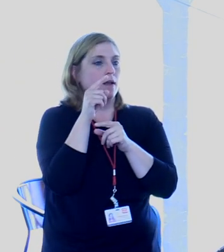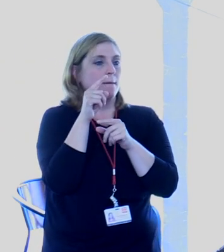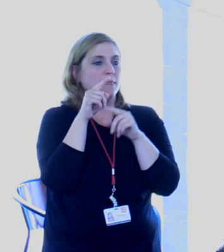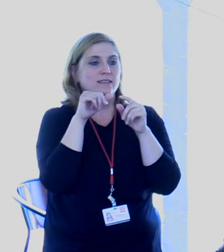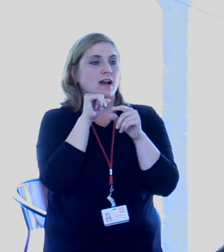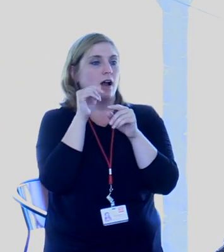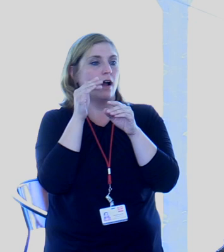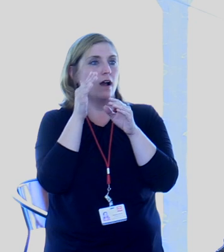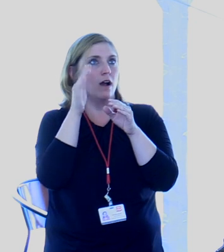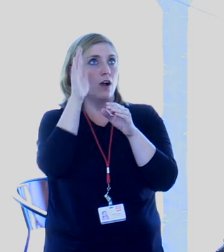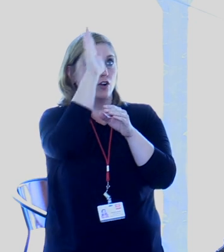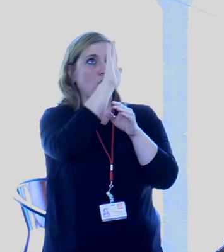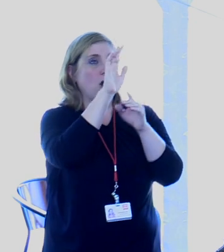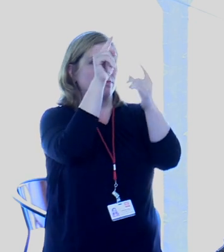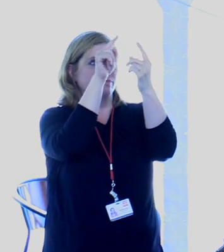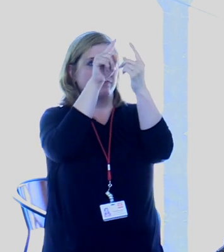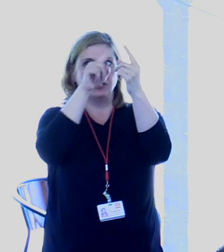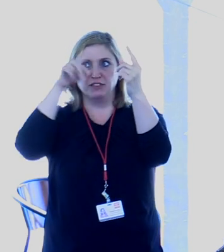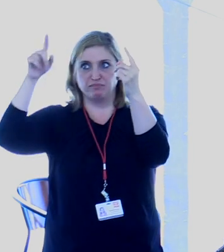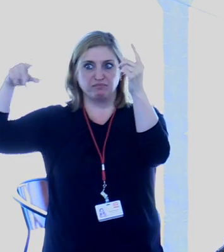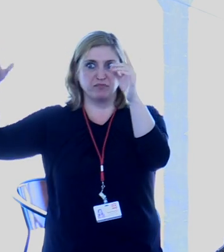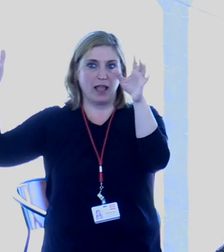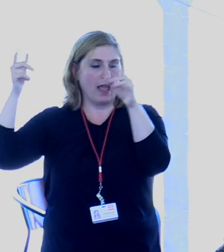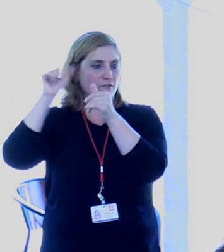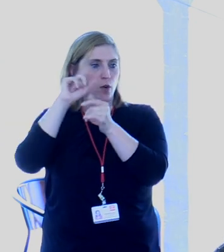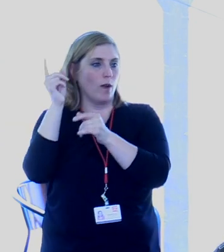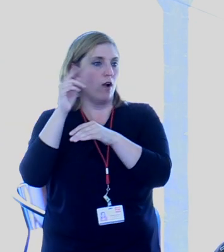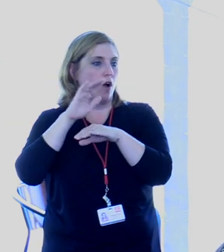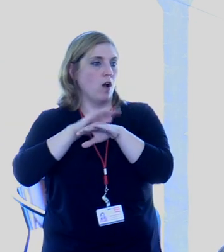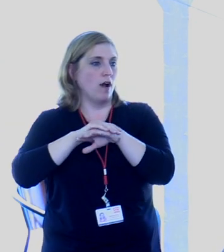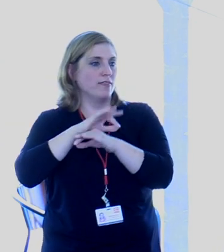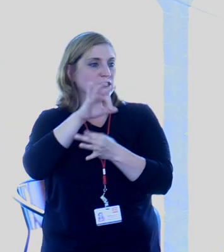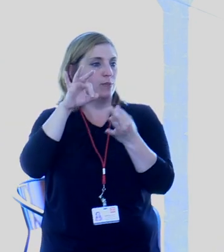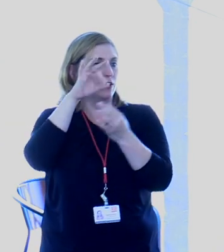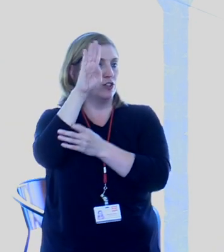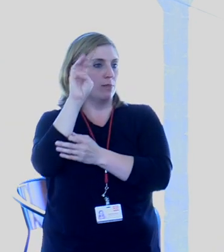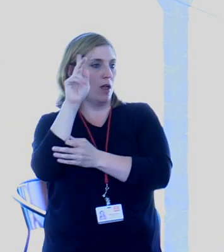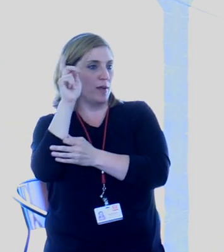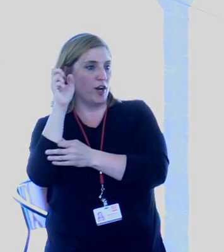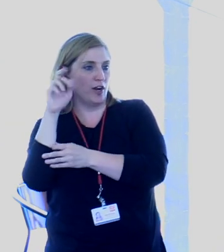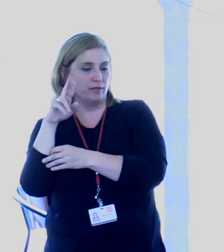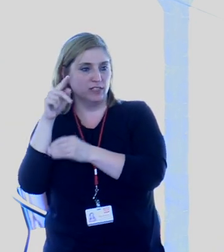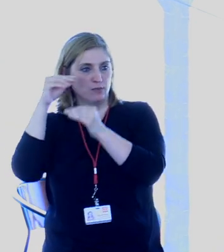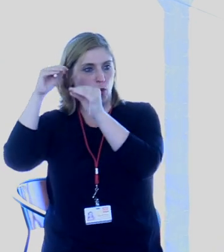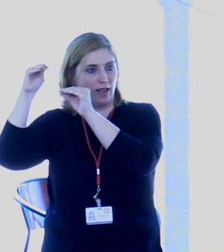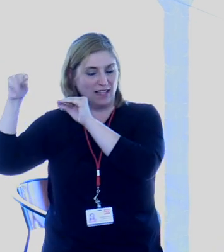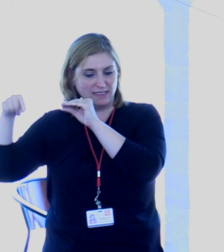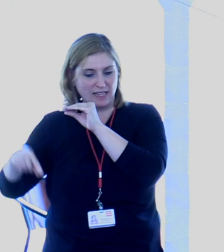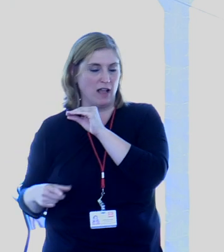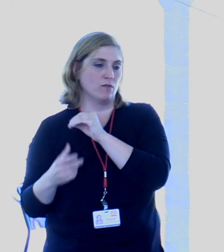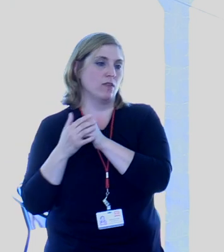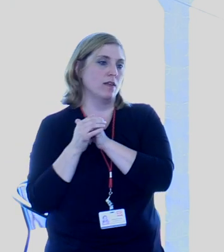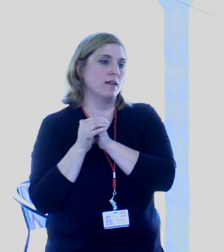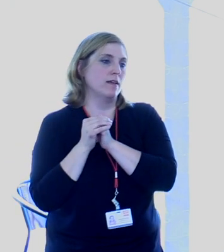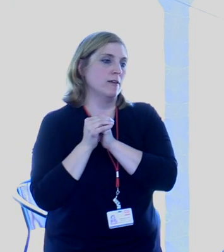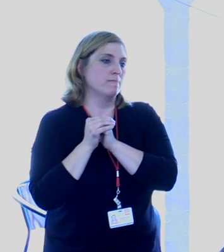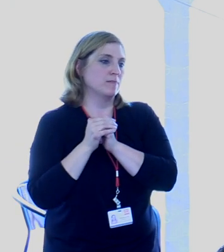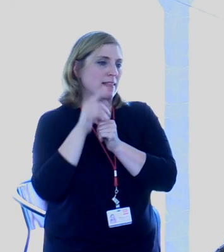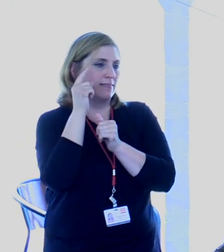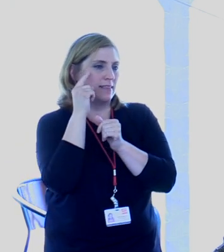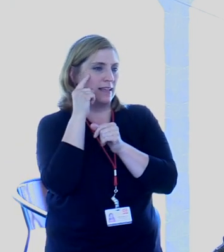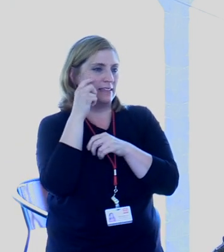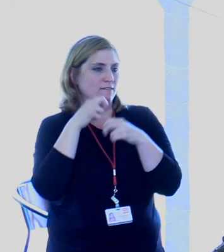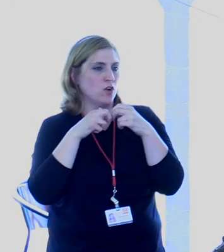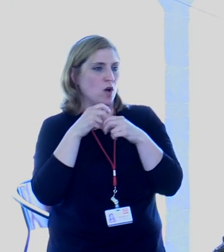but on God, okay? This is the law of spiritual blubber. Okay, which is pulling us back down. It's very difficult to think